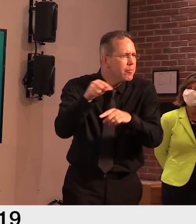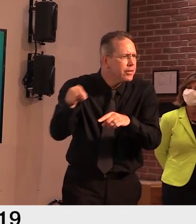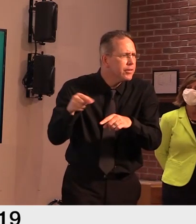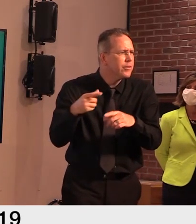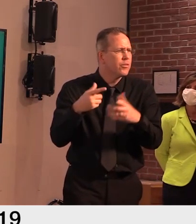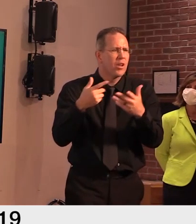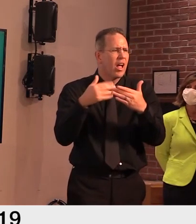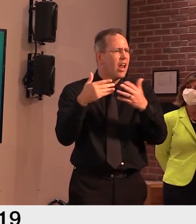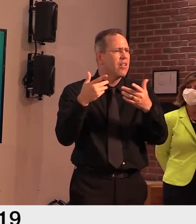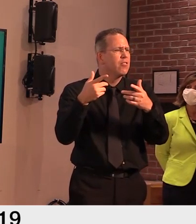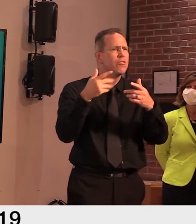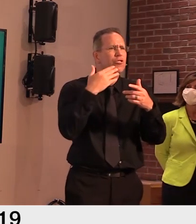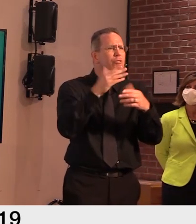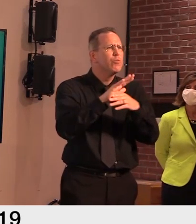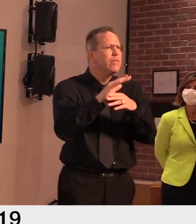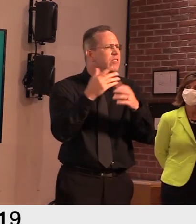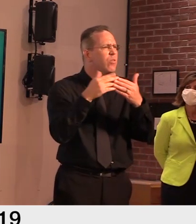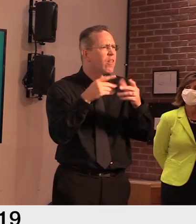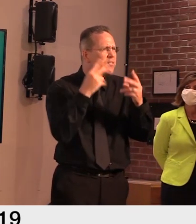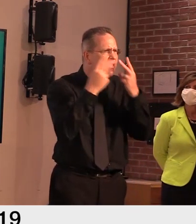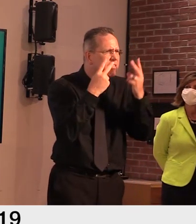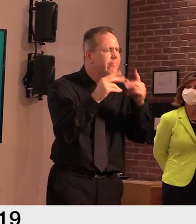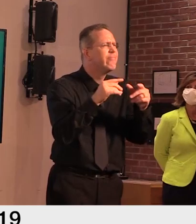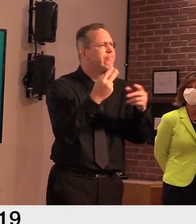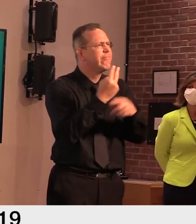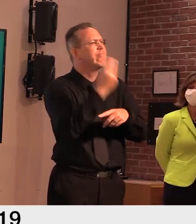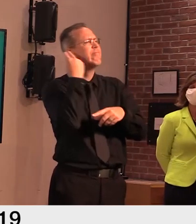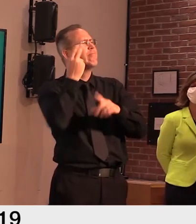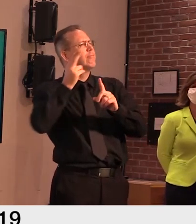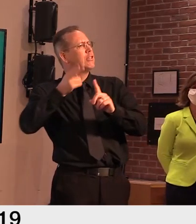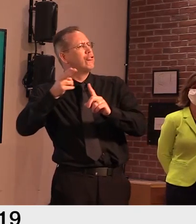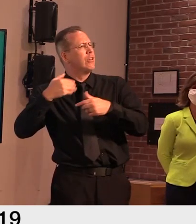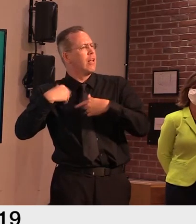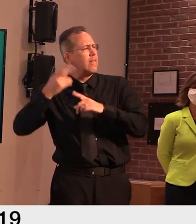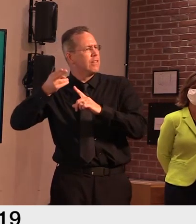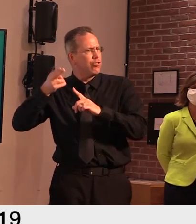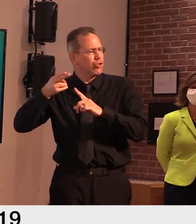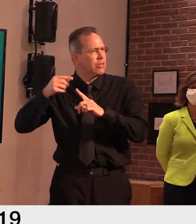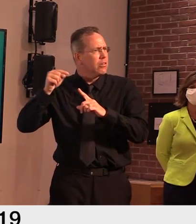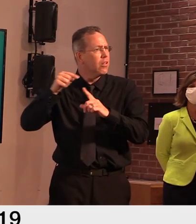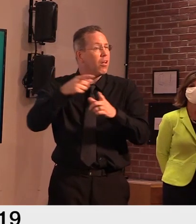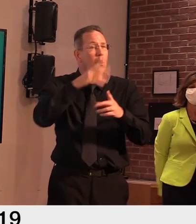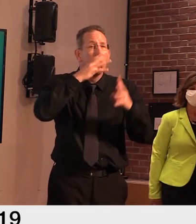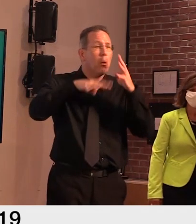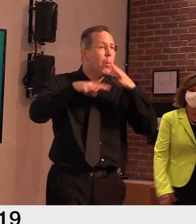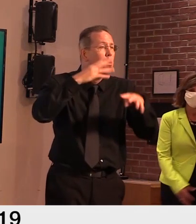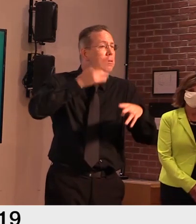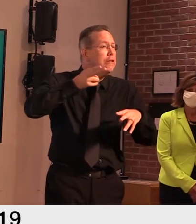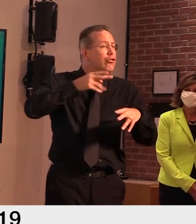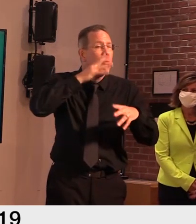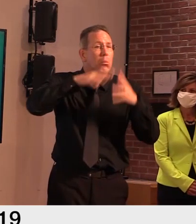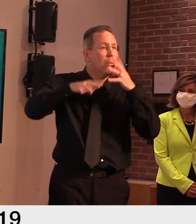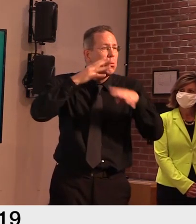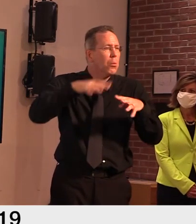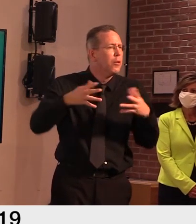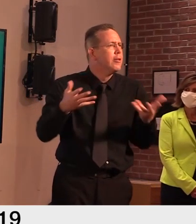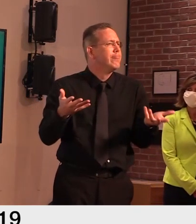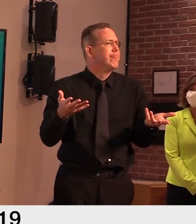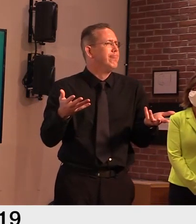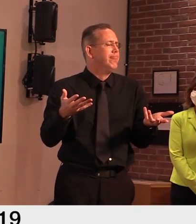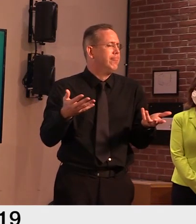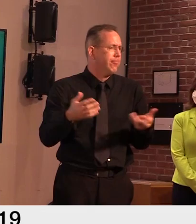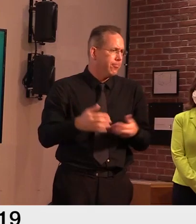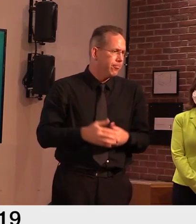it so we don't forget and we don't gloss over it. So you make a good point, whether it's Bunker Hill, whether